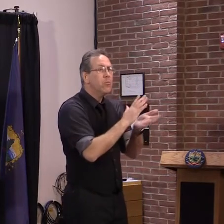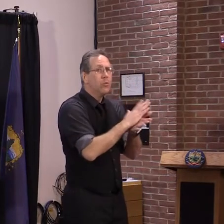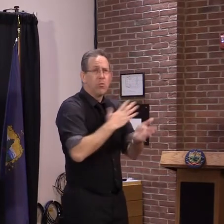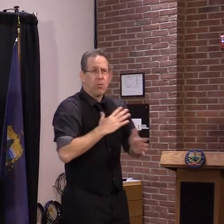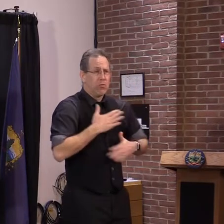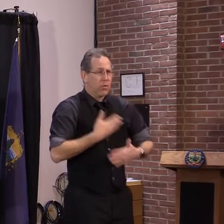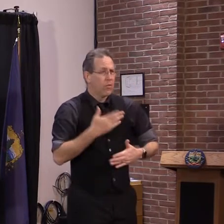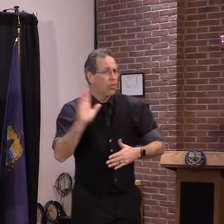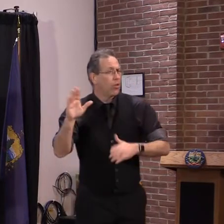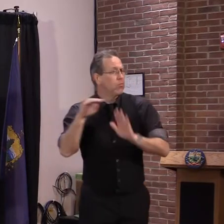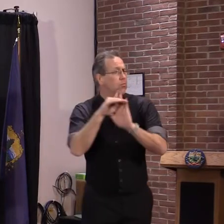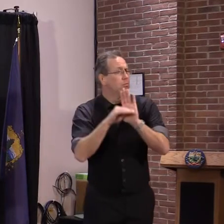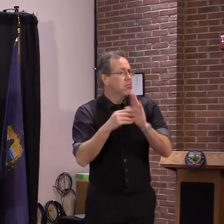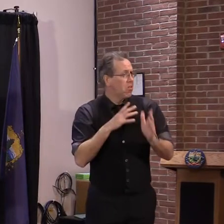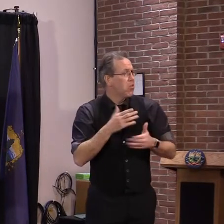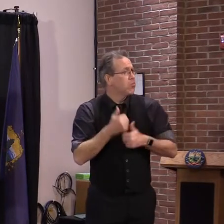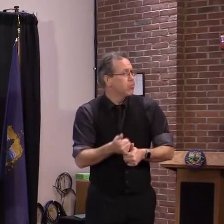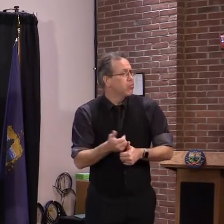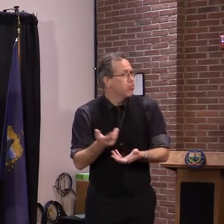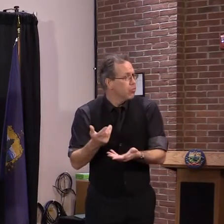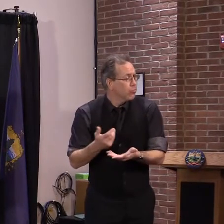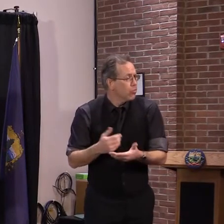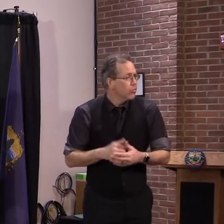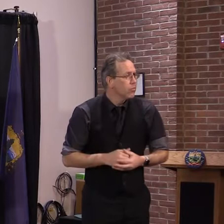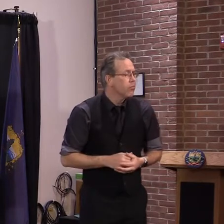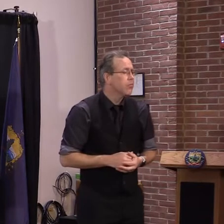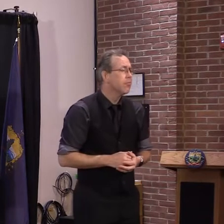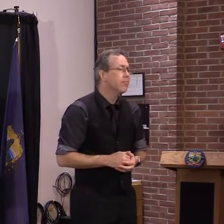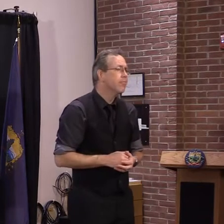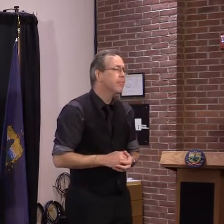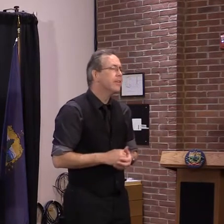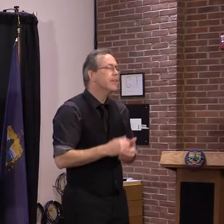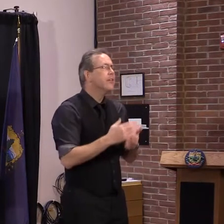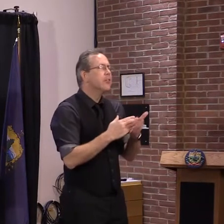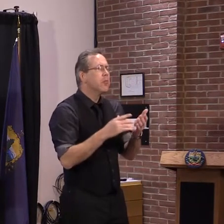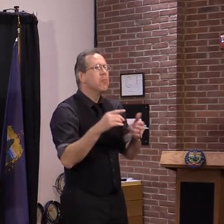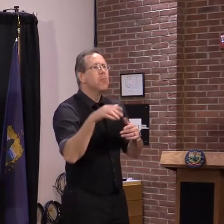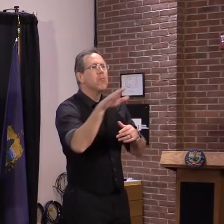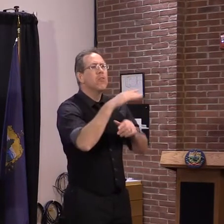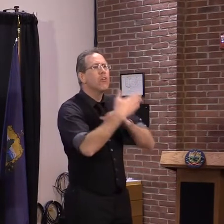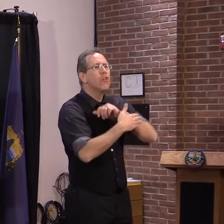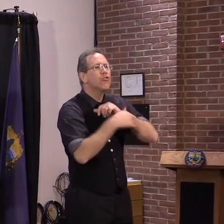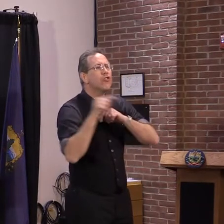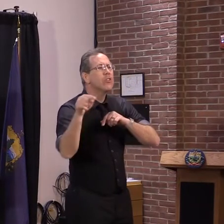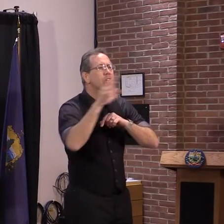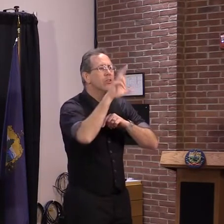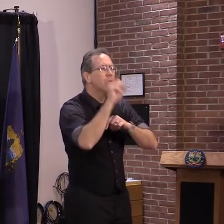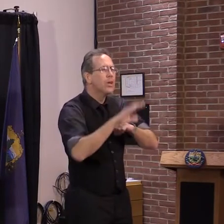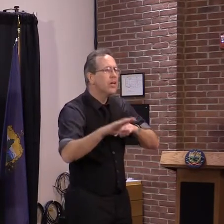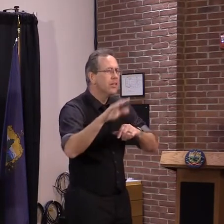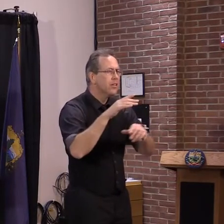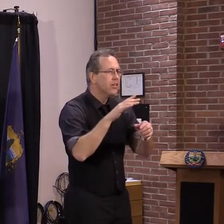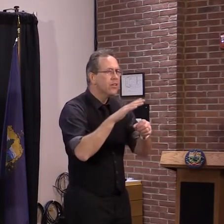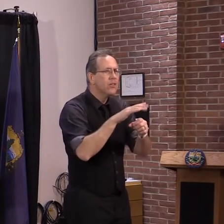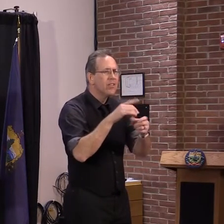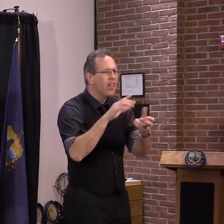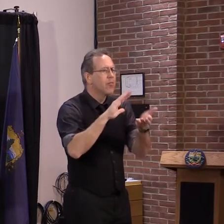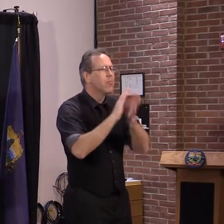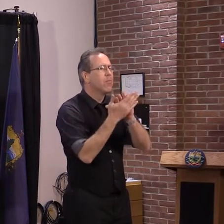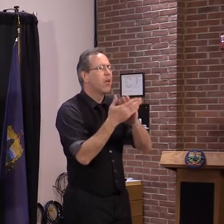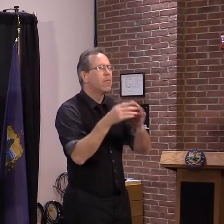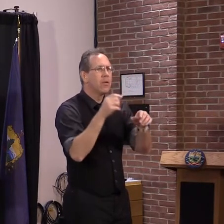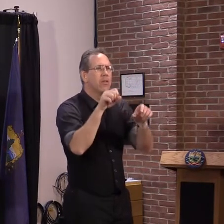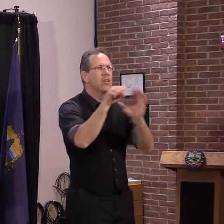direction at the state level. But then again, you know, as we're seeing across the country, this will become a local decision. So we also want to be respectful of